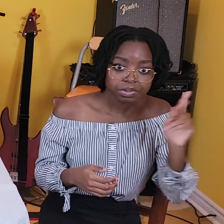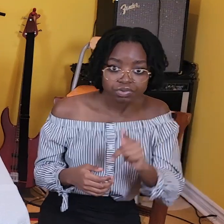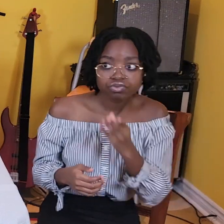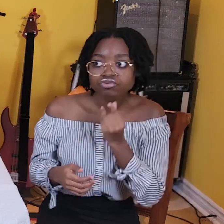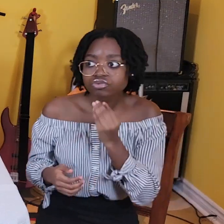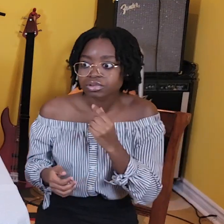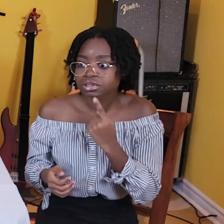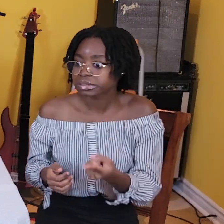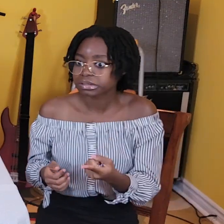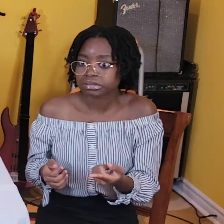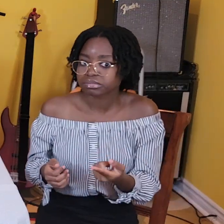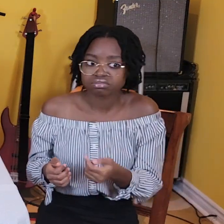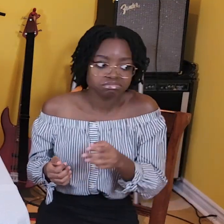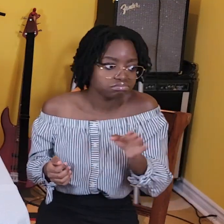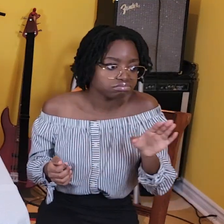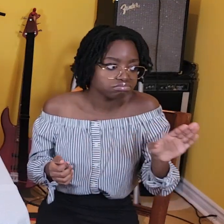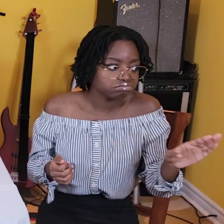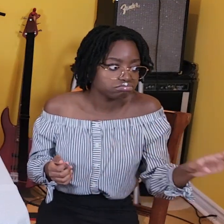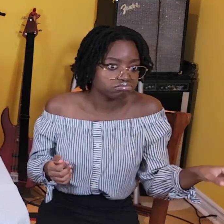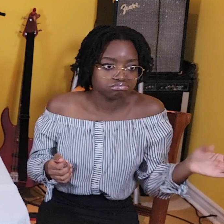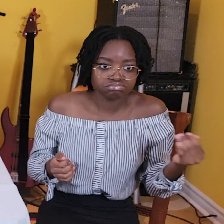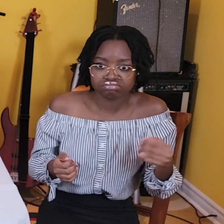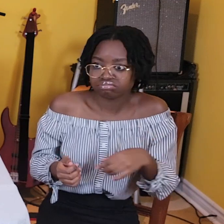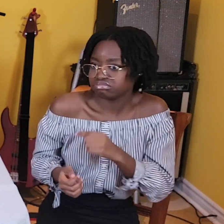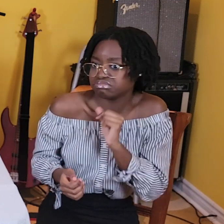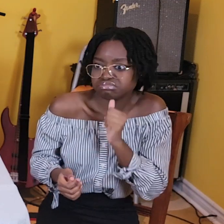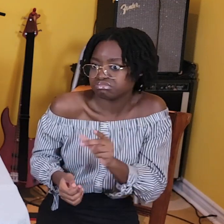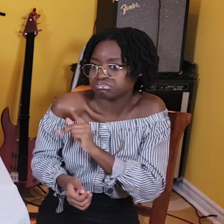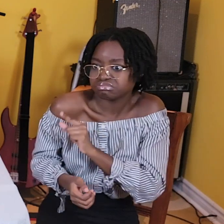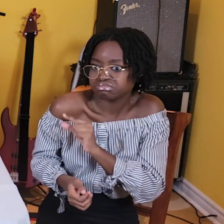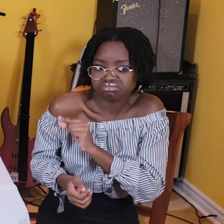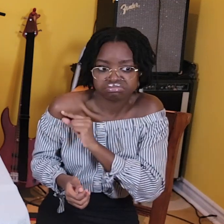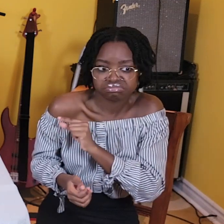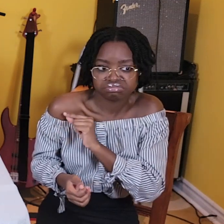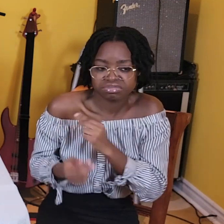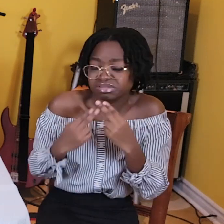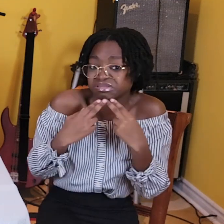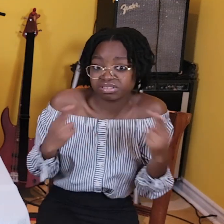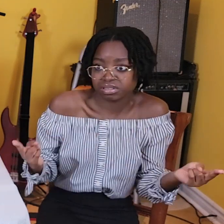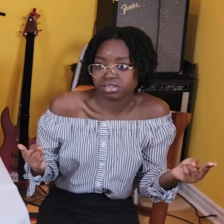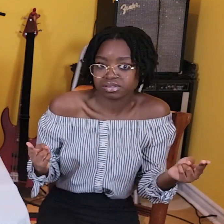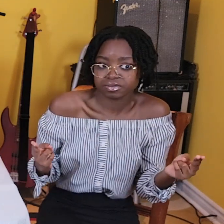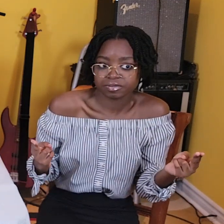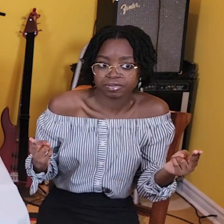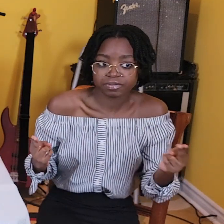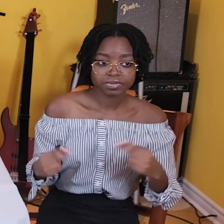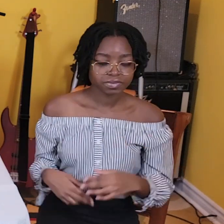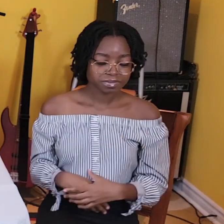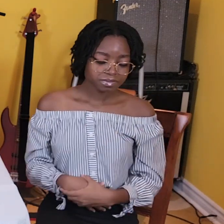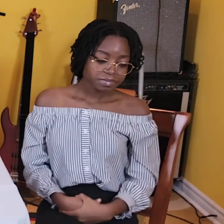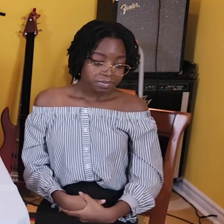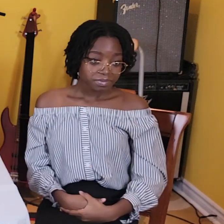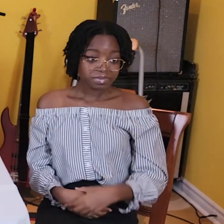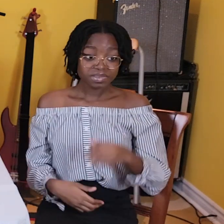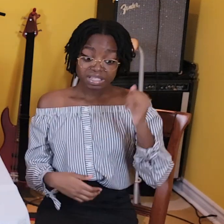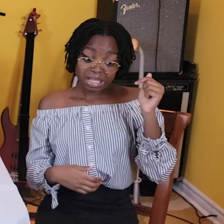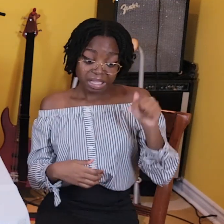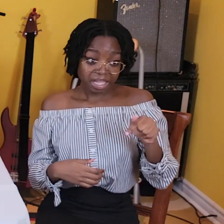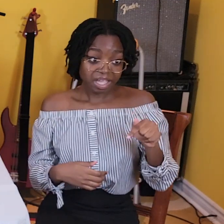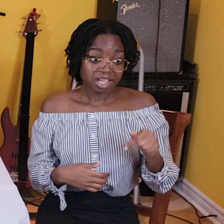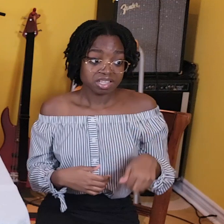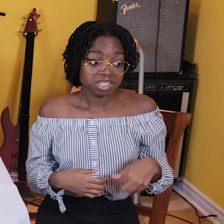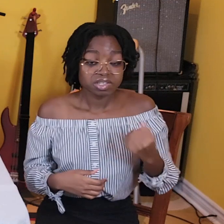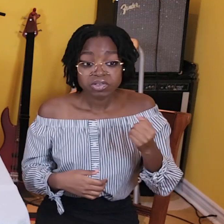all. So here we see the exchange between Pilate and Jesus. And after